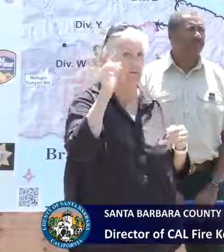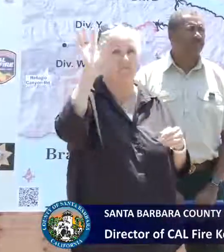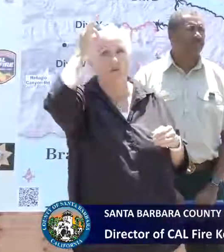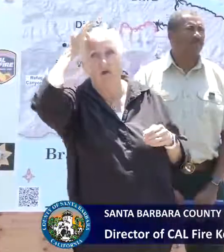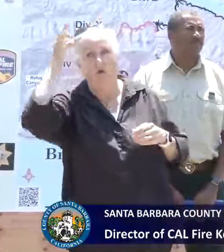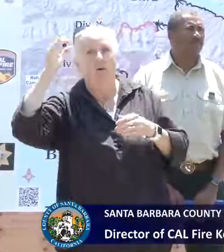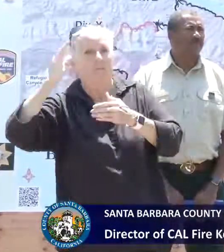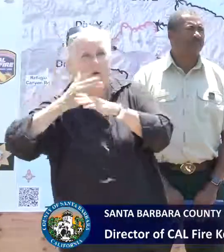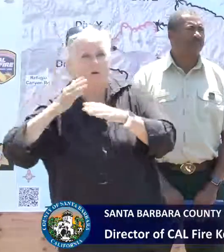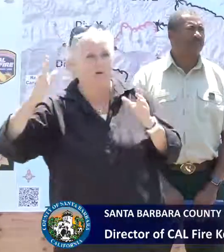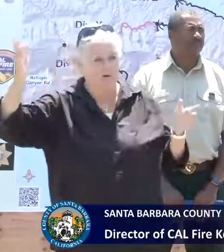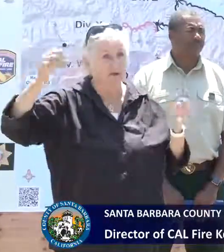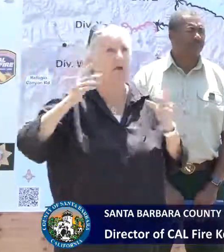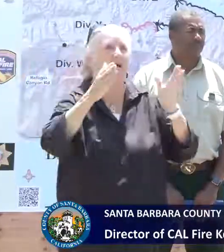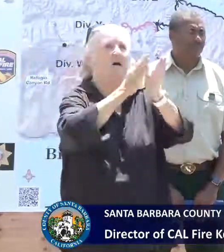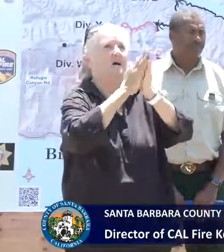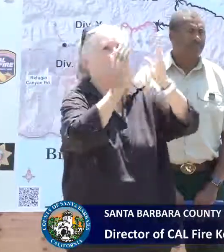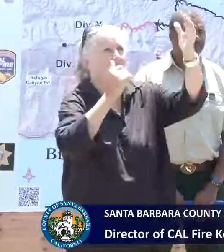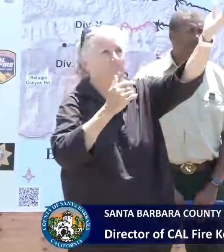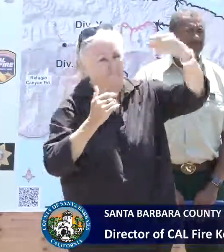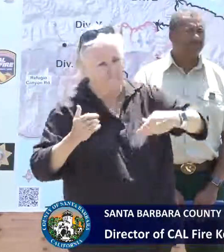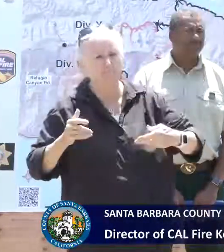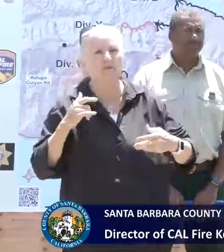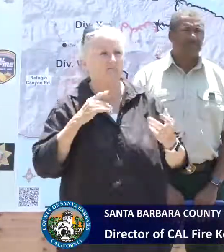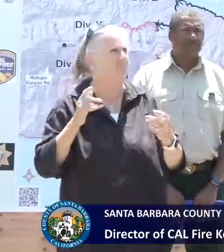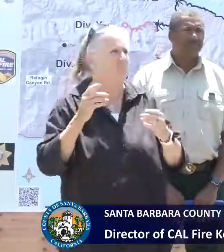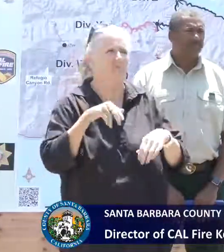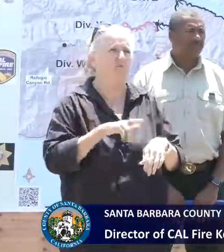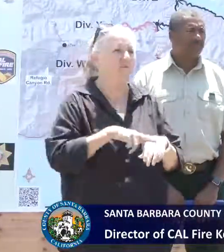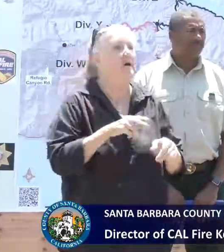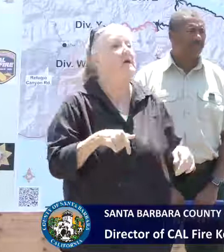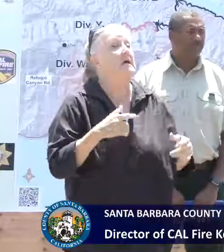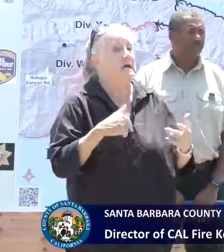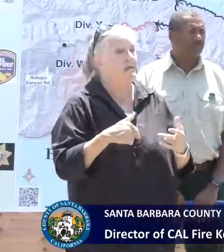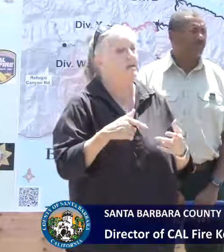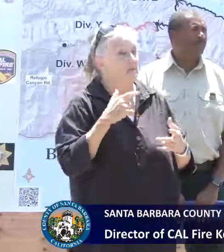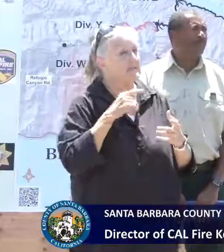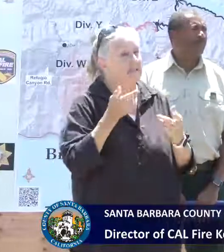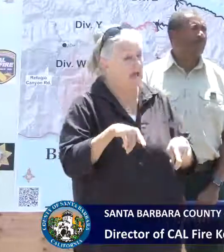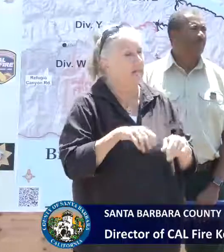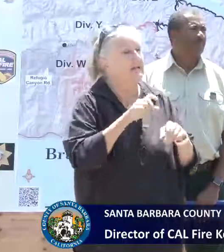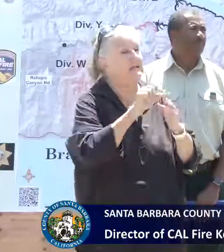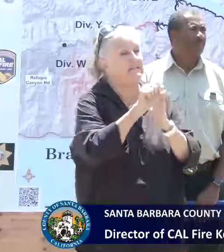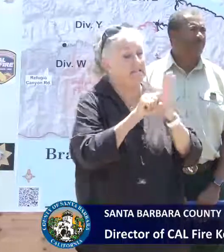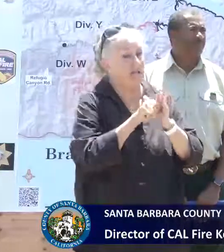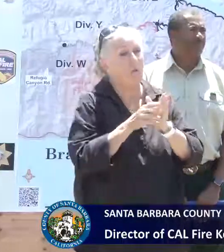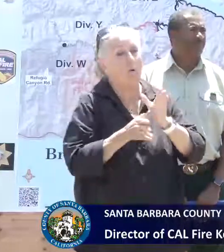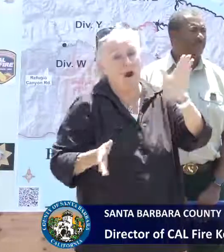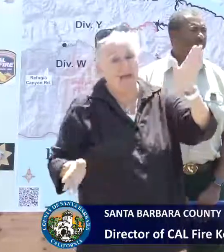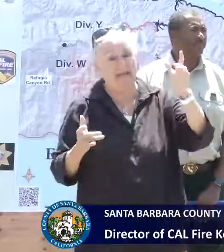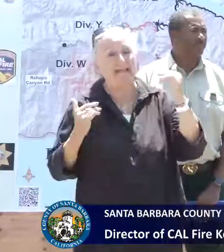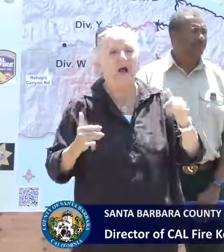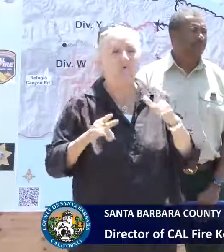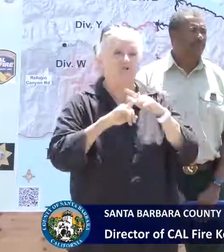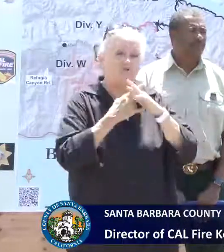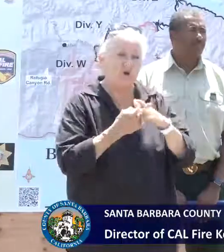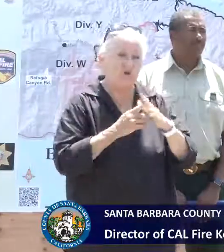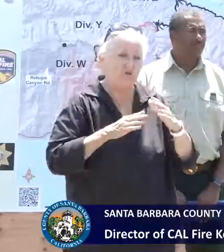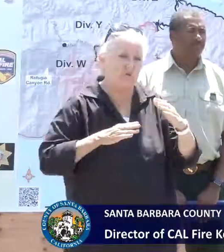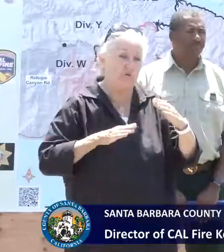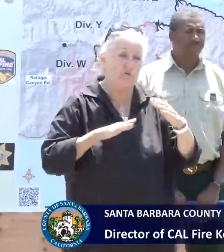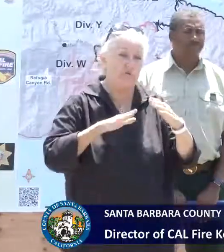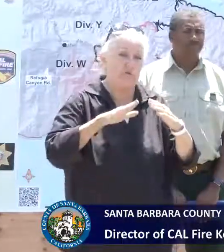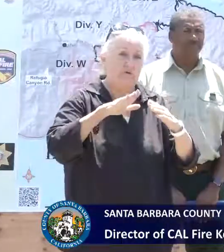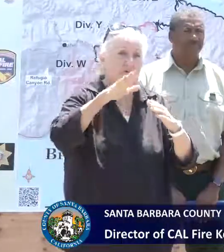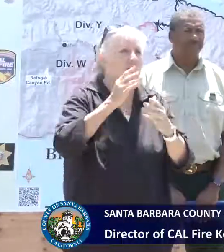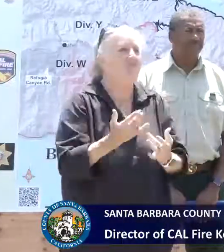partners to mitigate the risk here. This is going on statewide. We're just ramping up to now the peak of fire season. We have a number